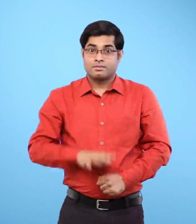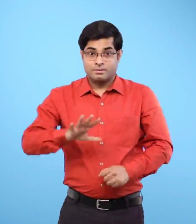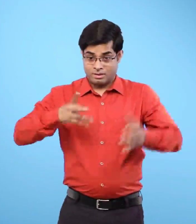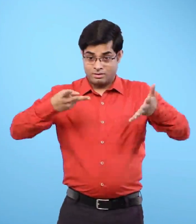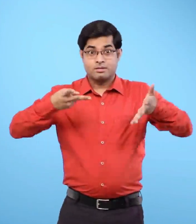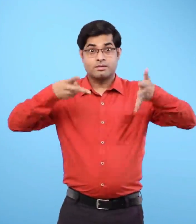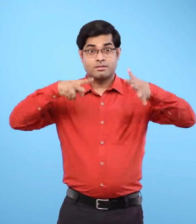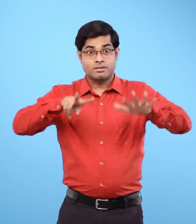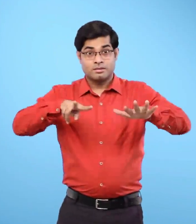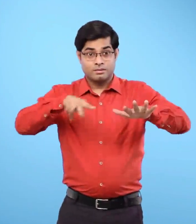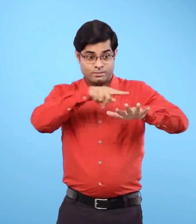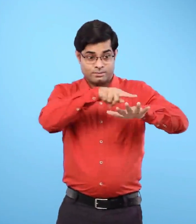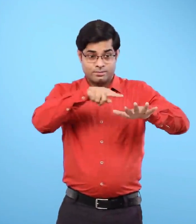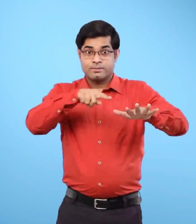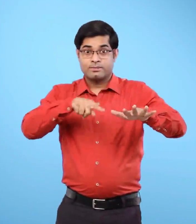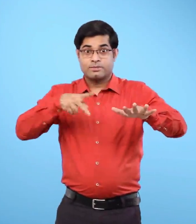Which day do you like most?